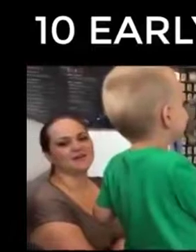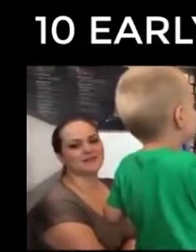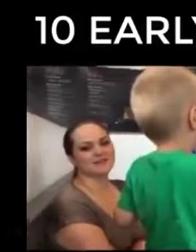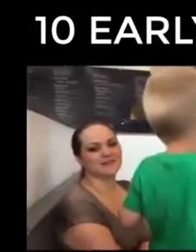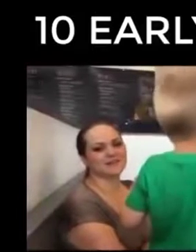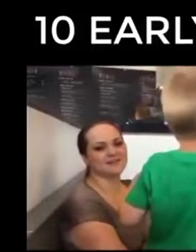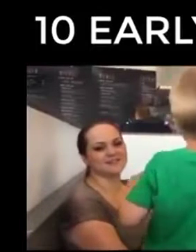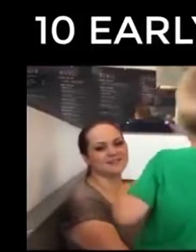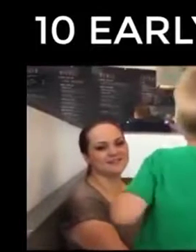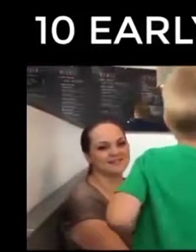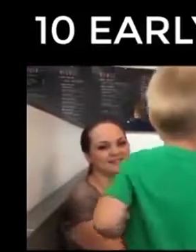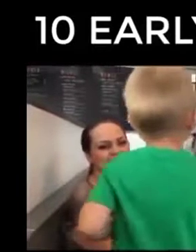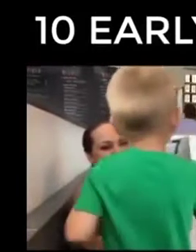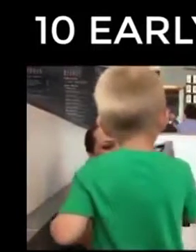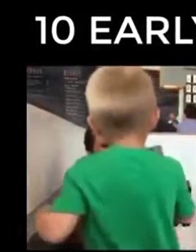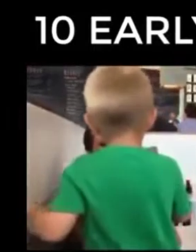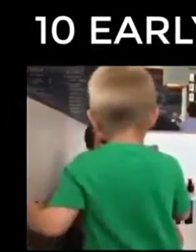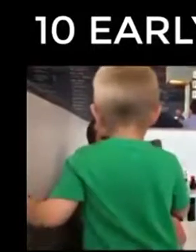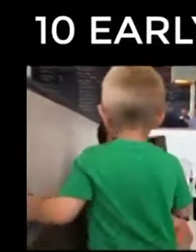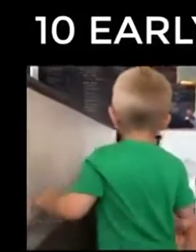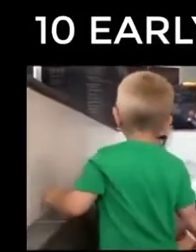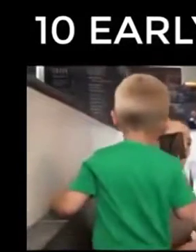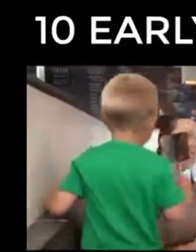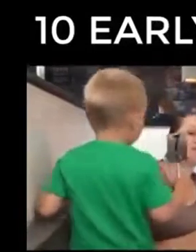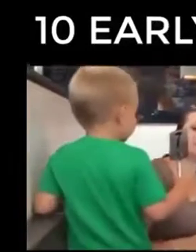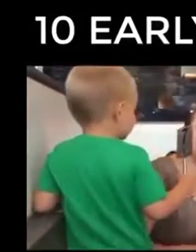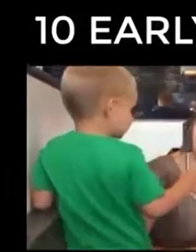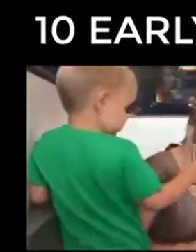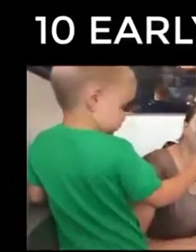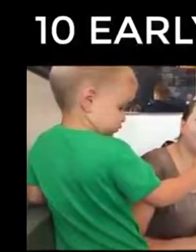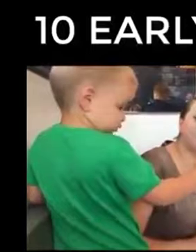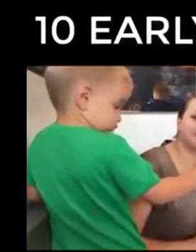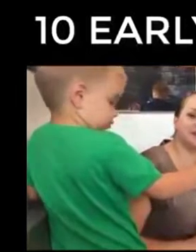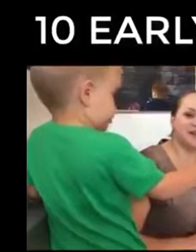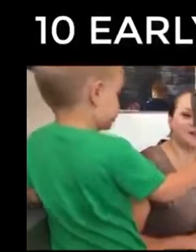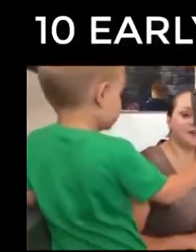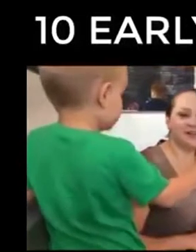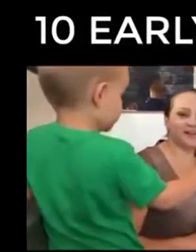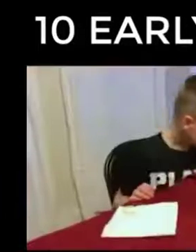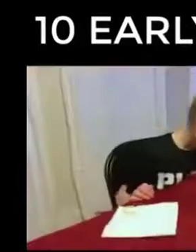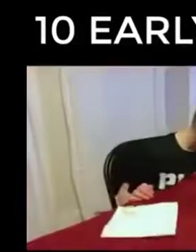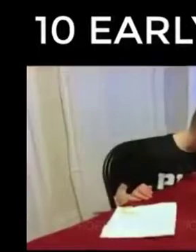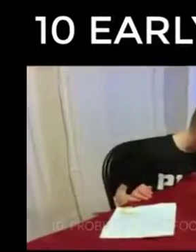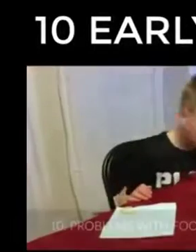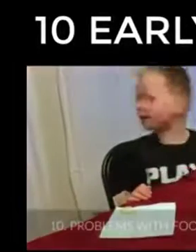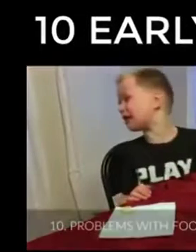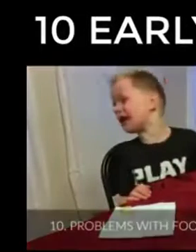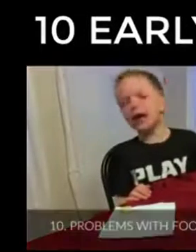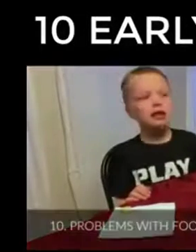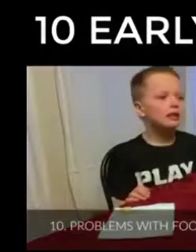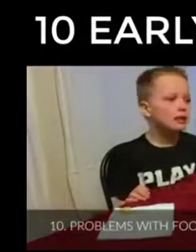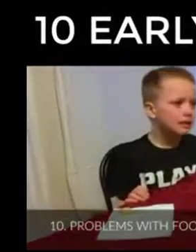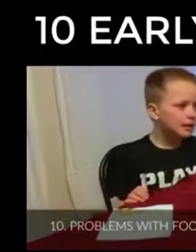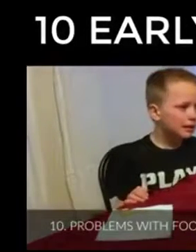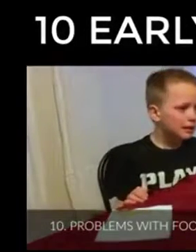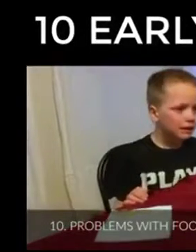Finally, not all people with autism are nonverbal. Just because your child may be talking doesn't mean they're necessarily out of the woods. Number 10 has to do with